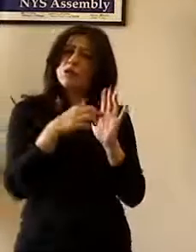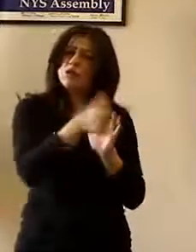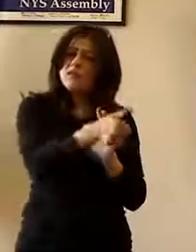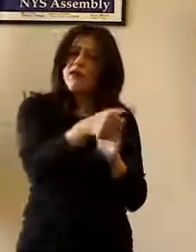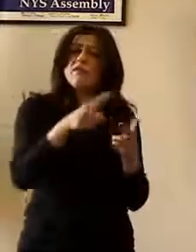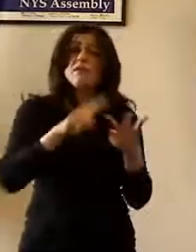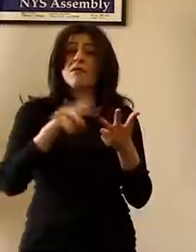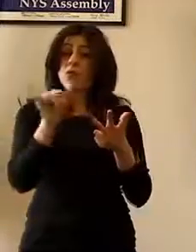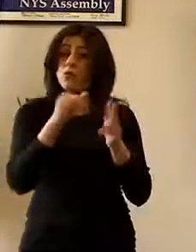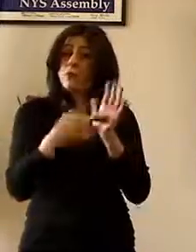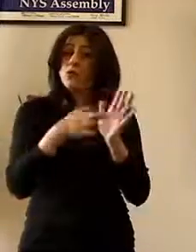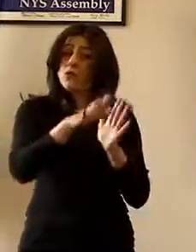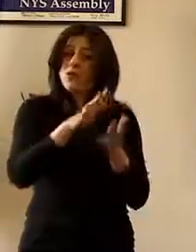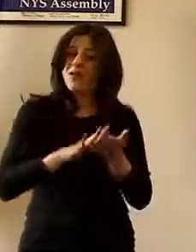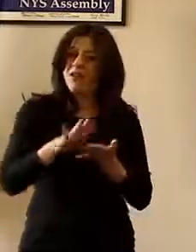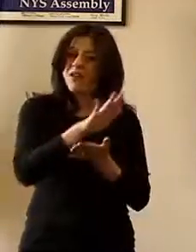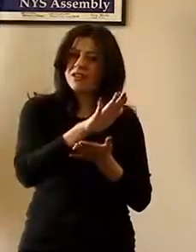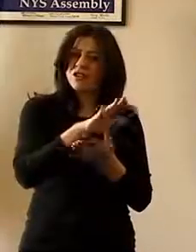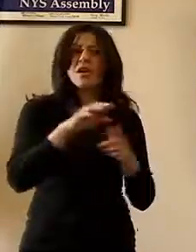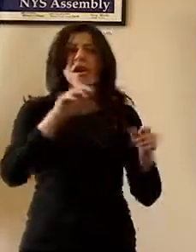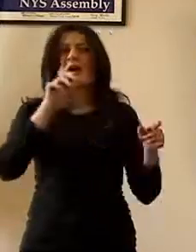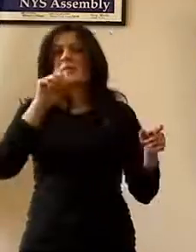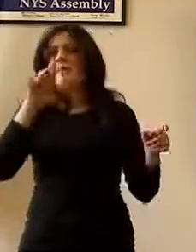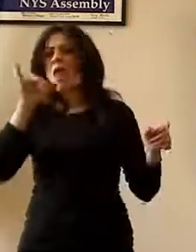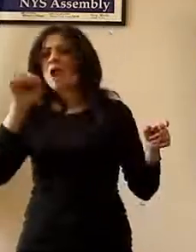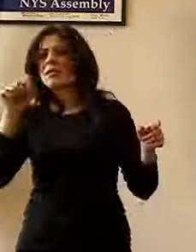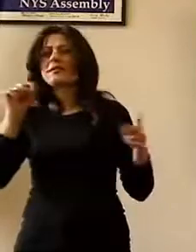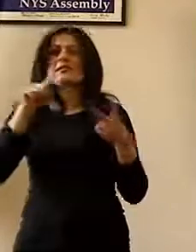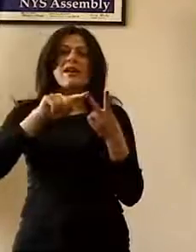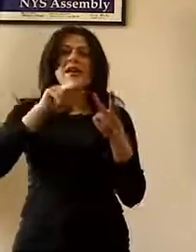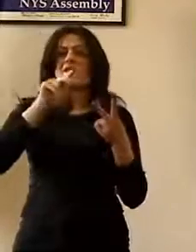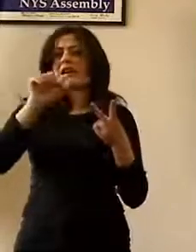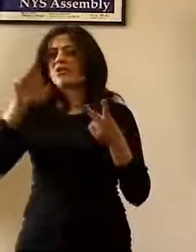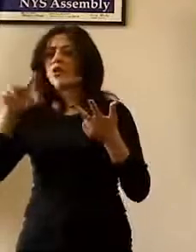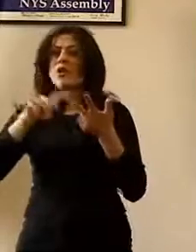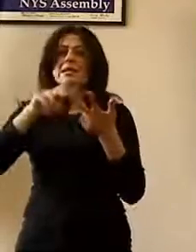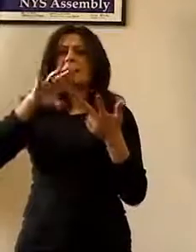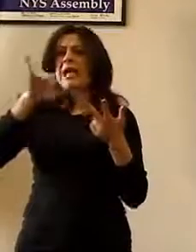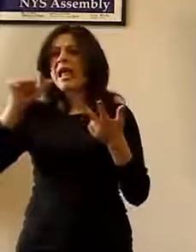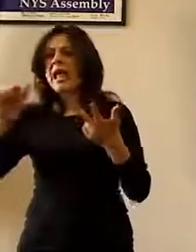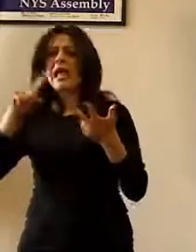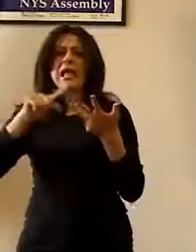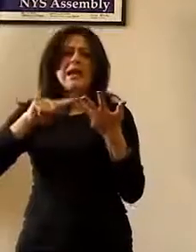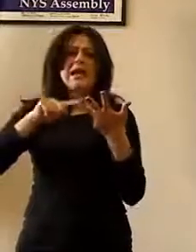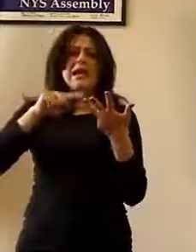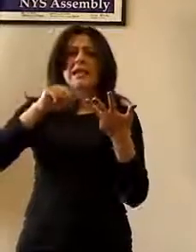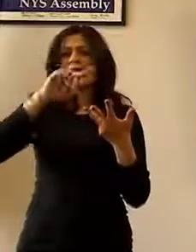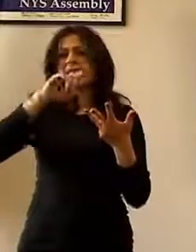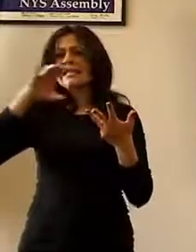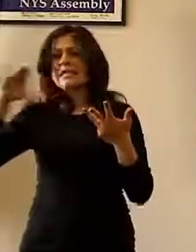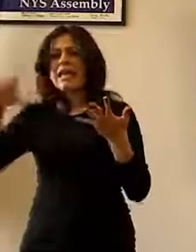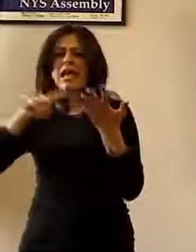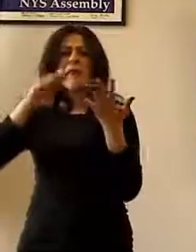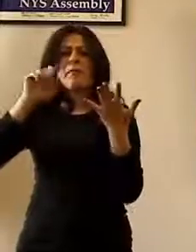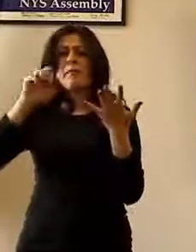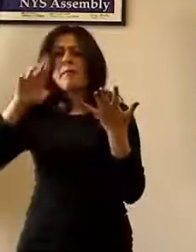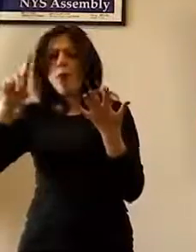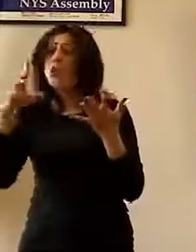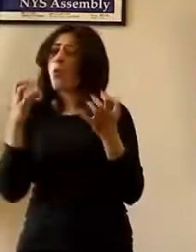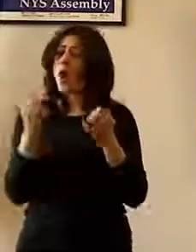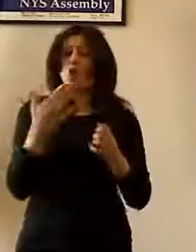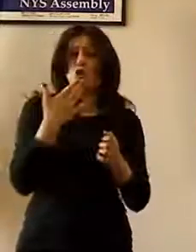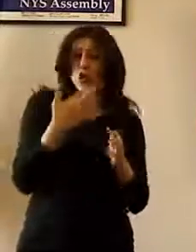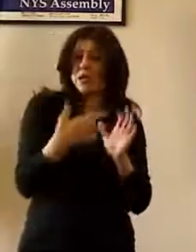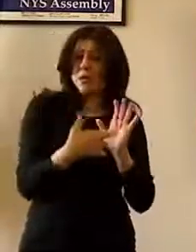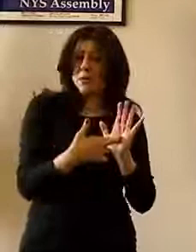college institution. And just as Marist College, Vassar, the Culinary, Dutchess Community College, and Bard want the best ambassadors and